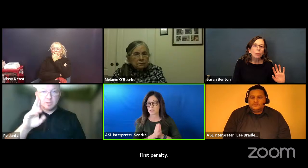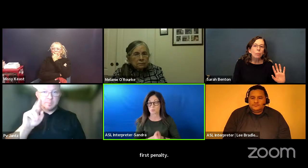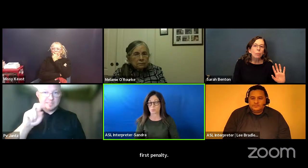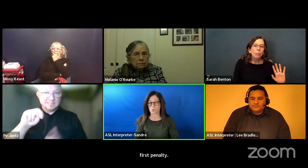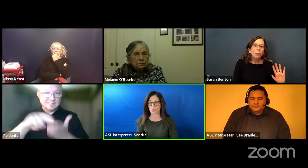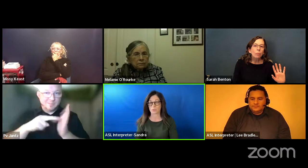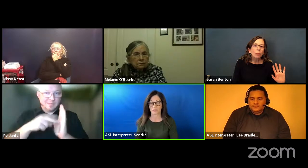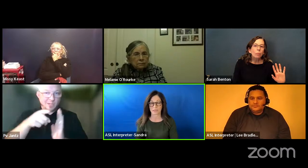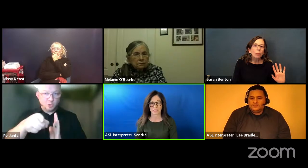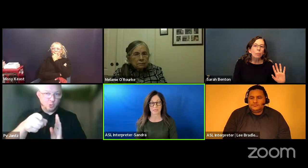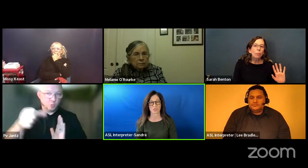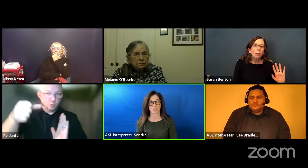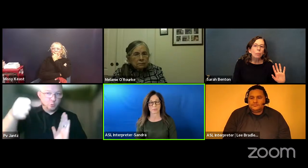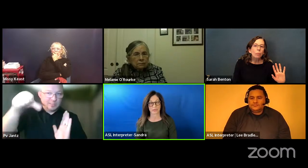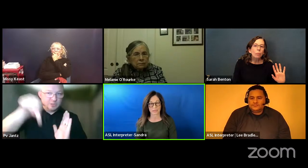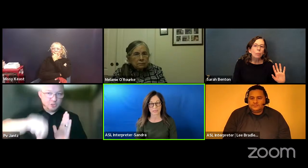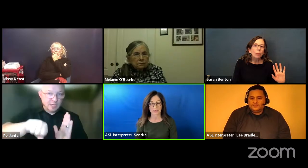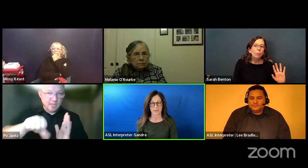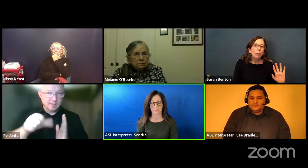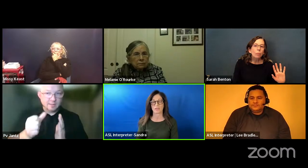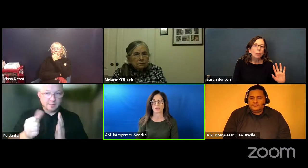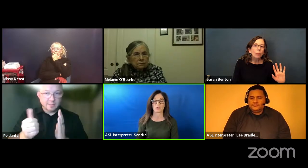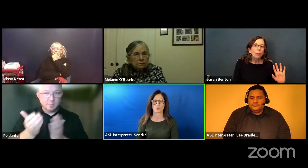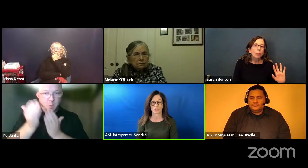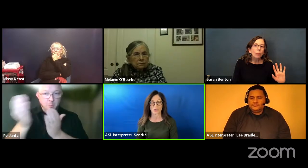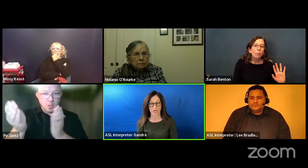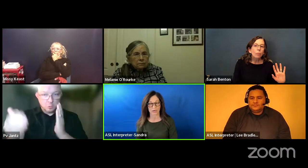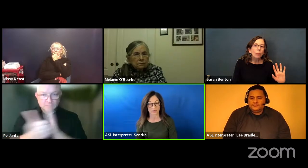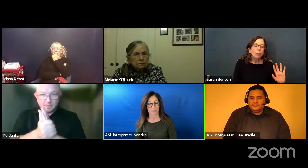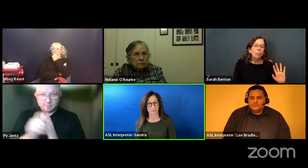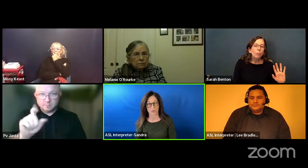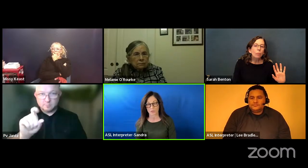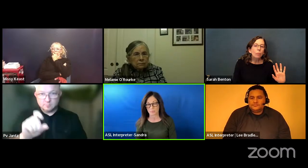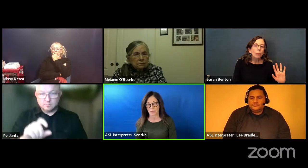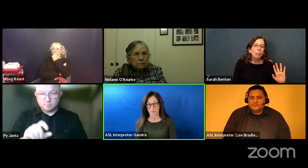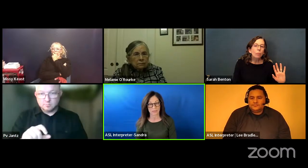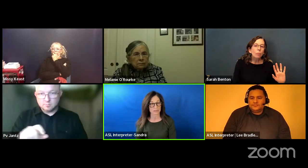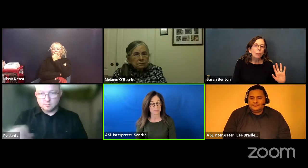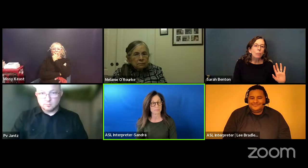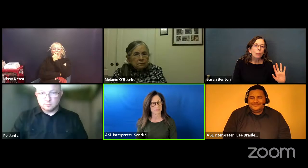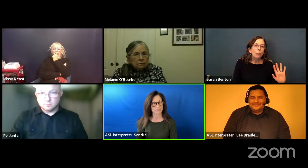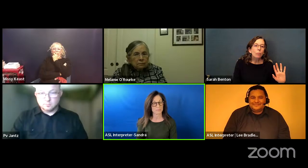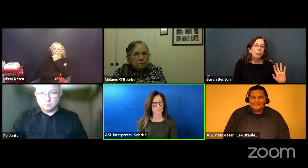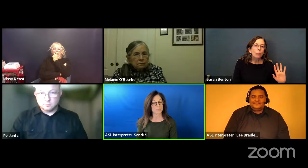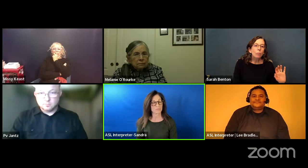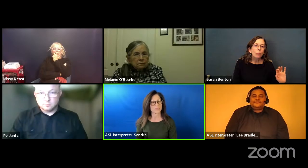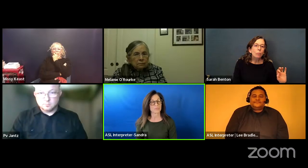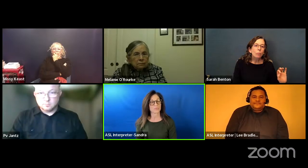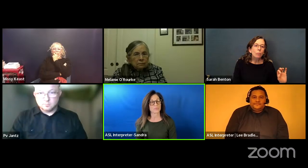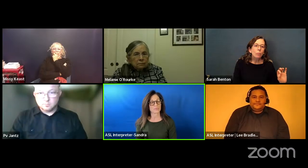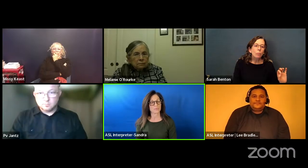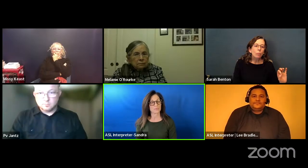Commissioner Keist, one moment, please. Commissioner Benton, does that mean you reject the proposed amendment?